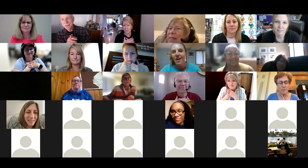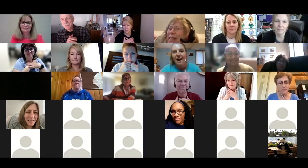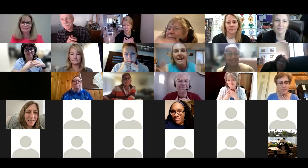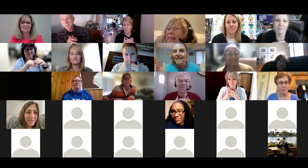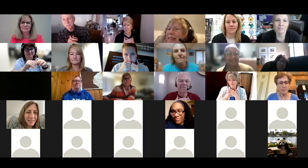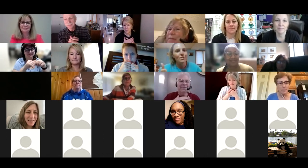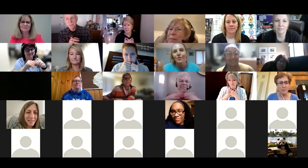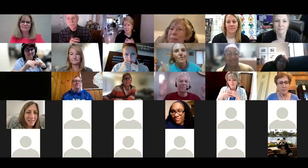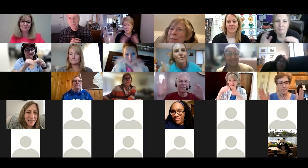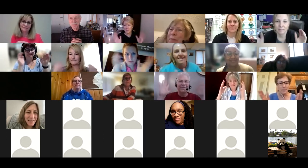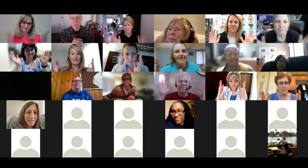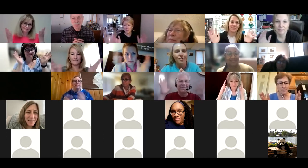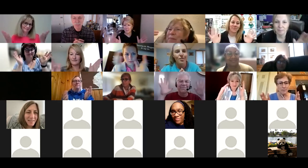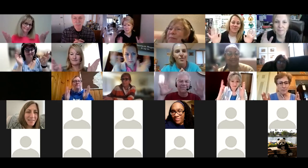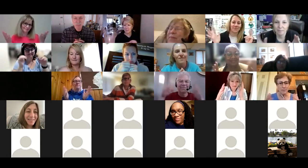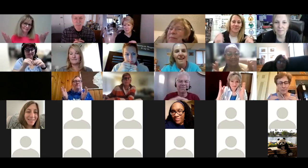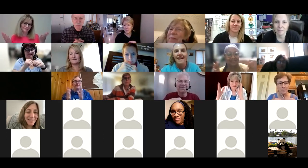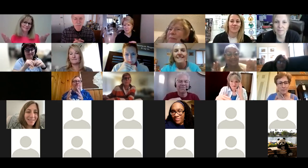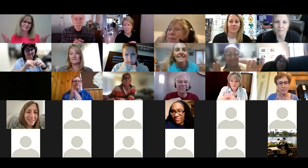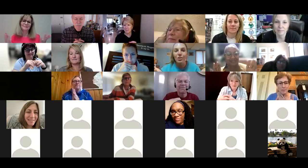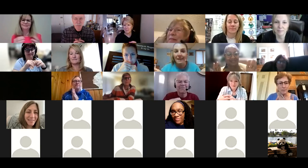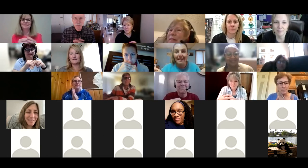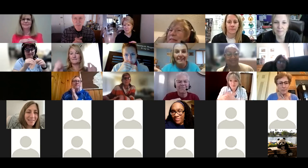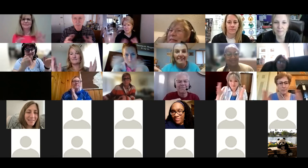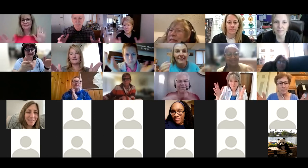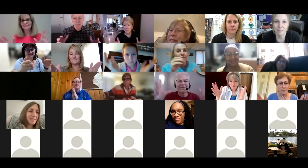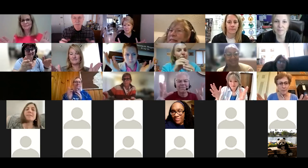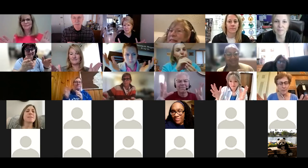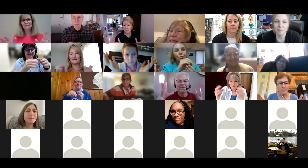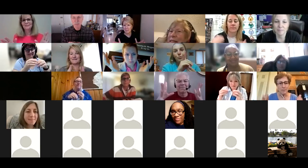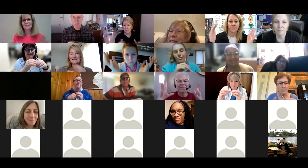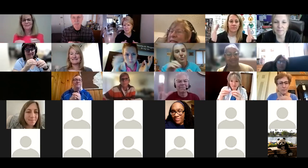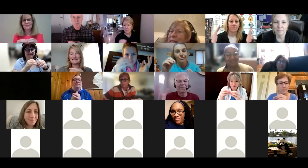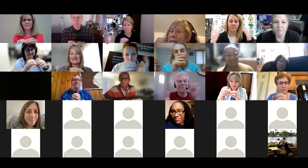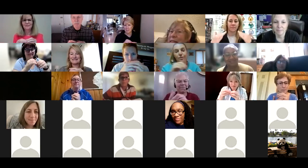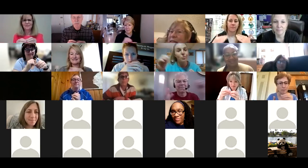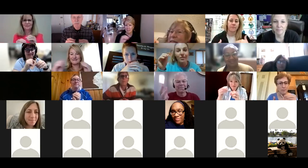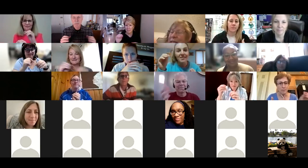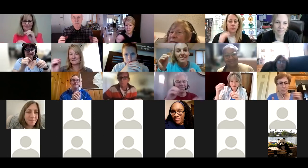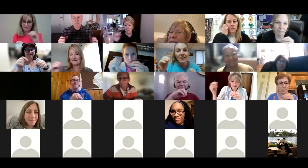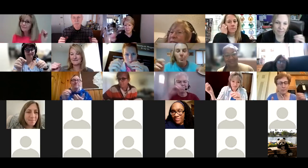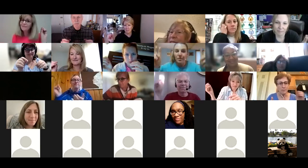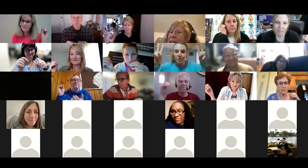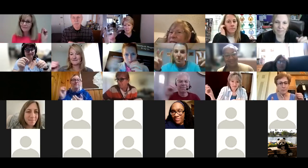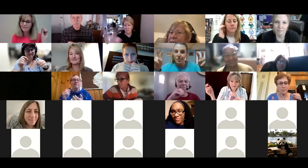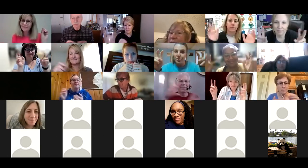I am just so excited to learn that I can teach my kids to write a source with the quotation